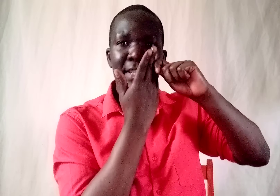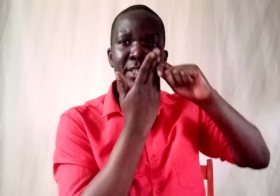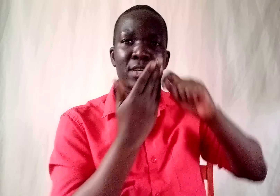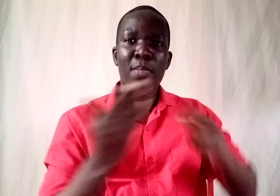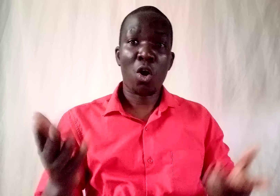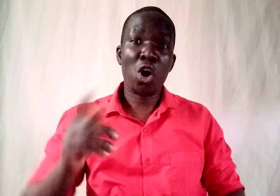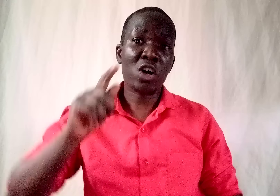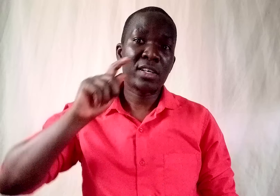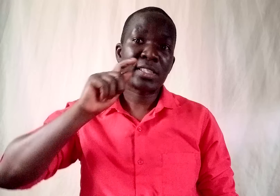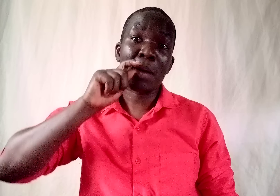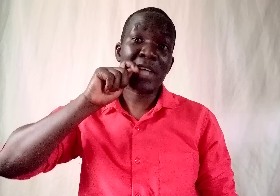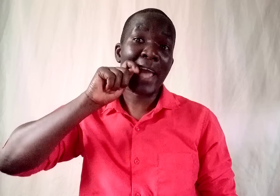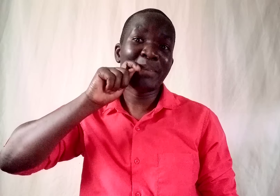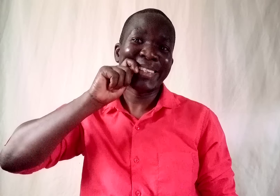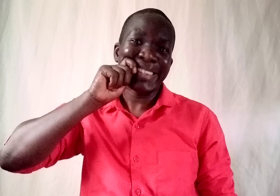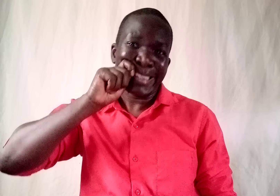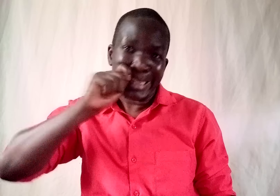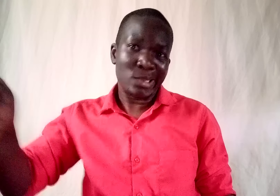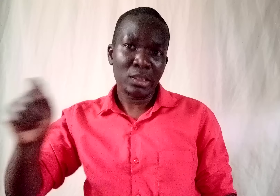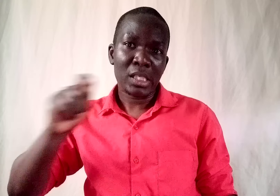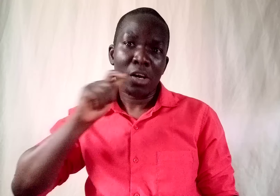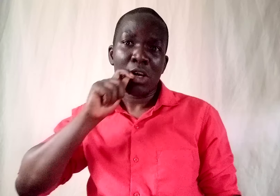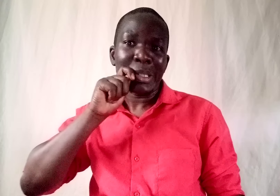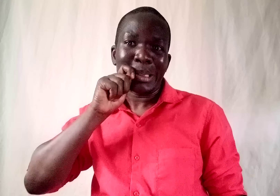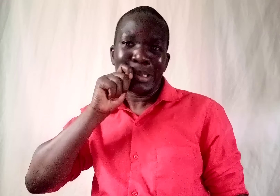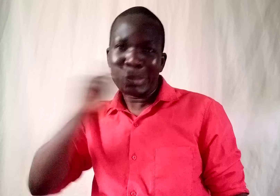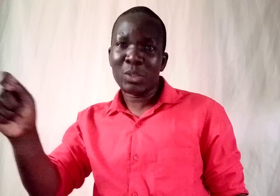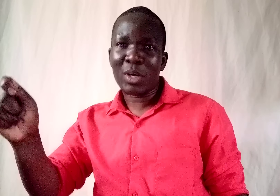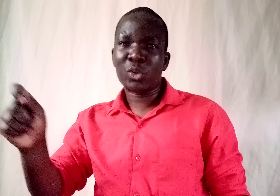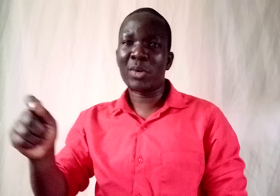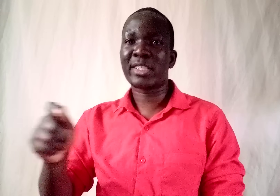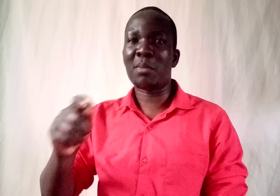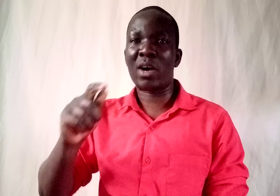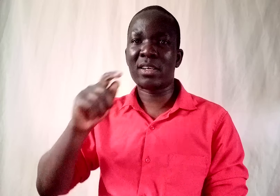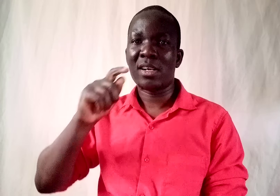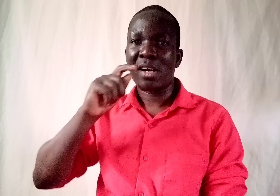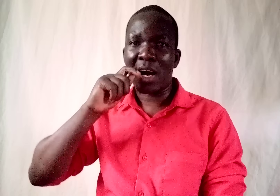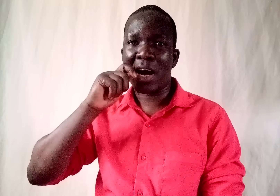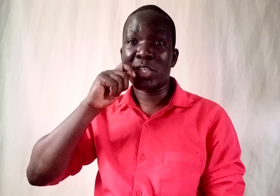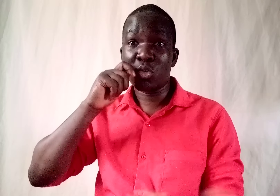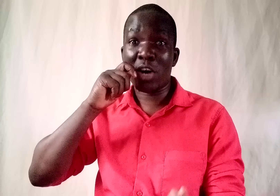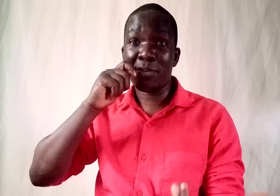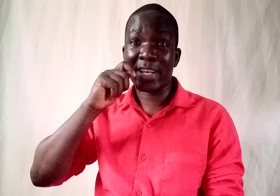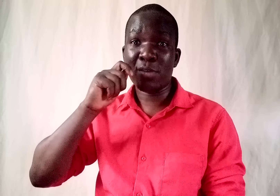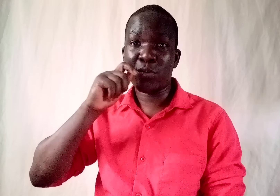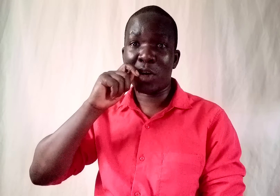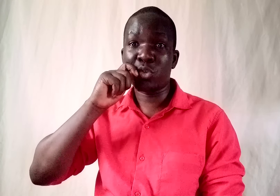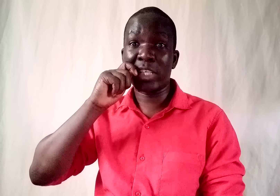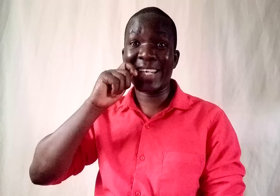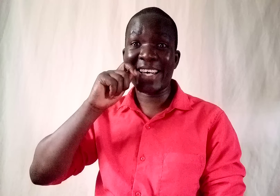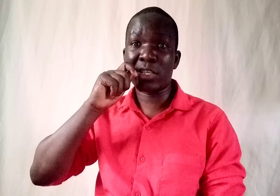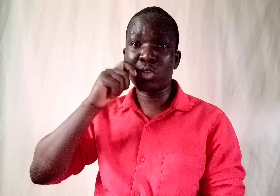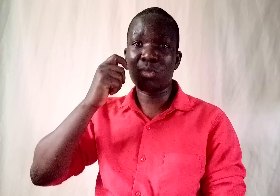this. Or sometime when you want to share with someone and you don't have a knife, you want to share direct using your